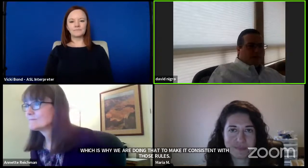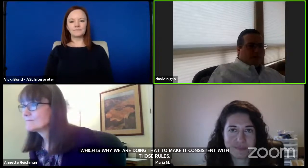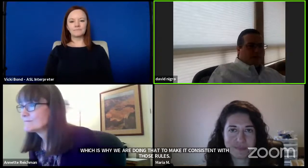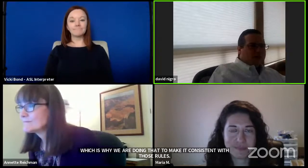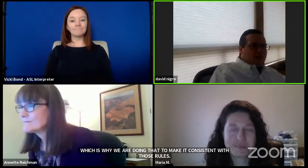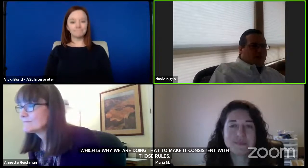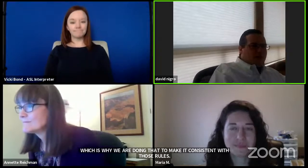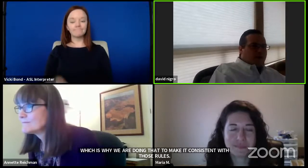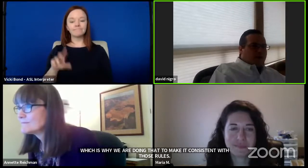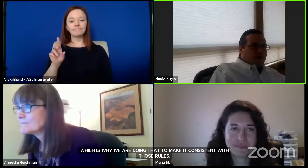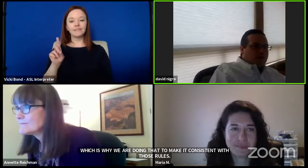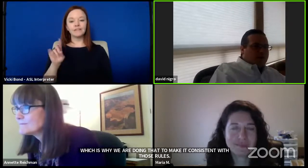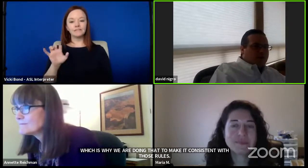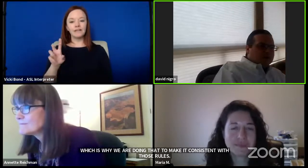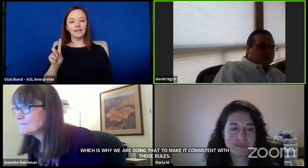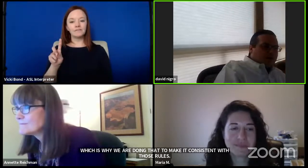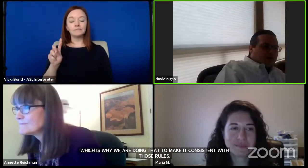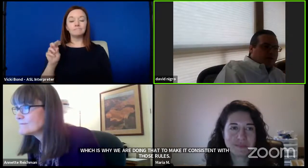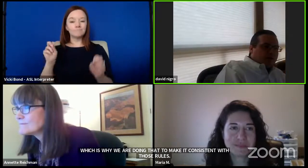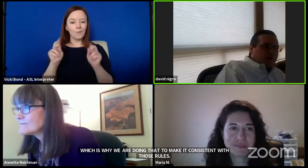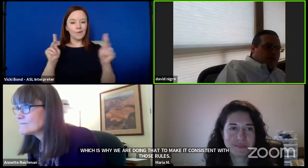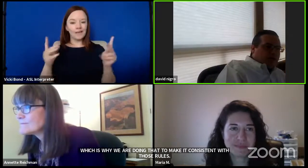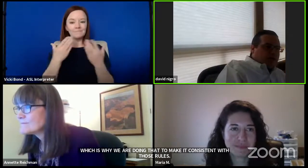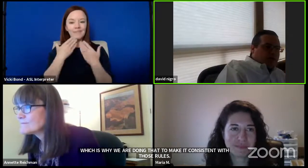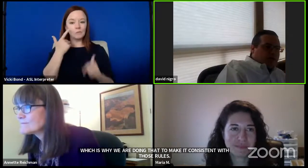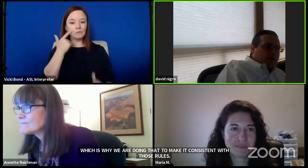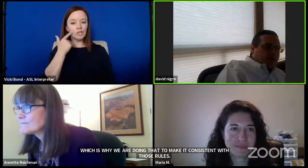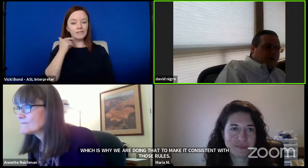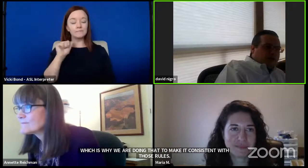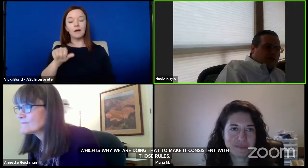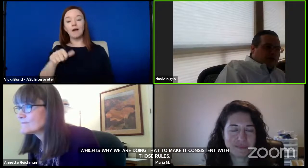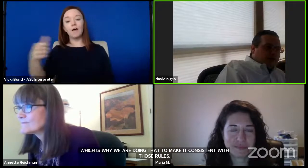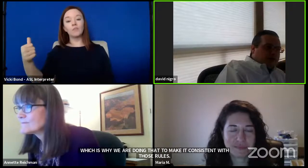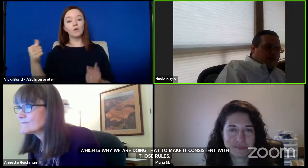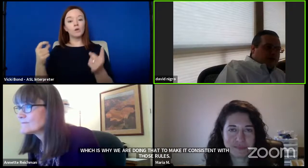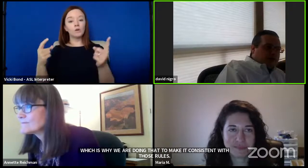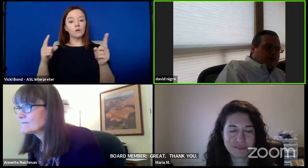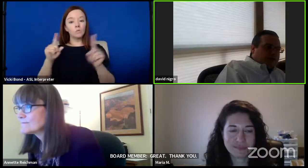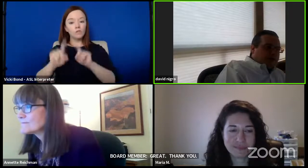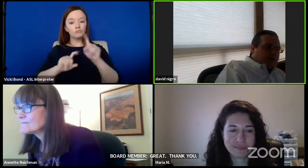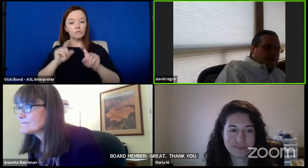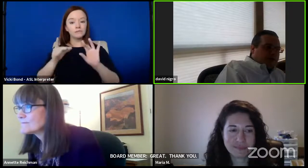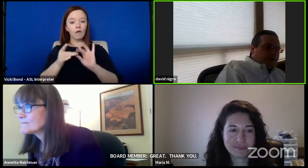Okay, thank you, Shelley. Are there other questions or comments?